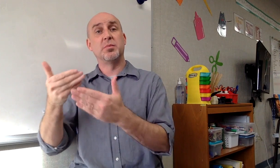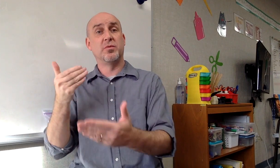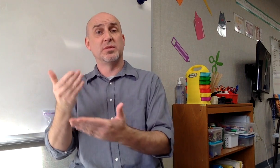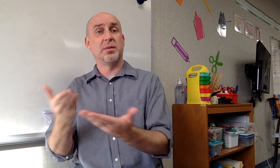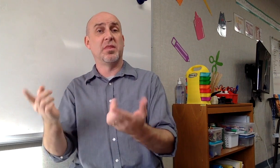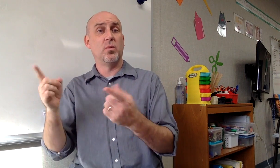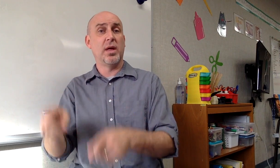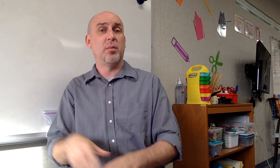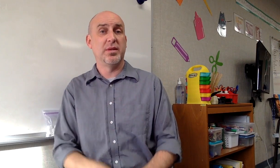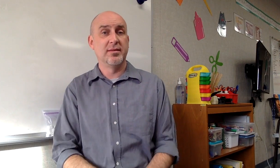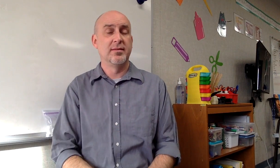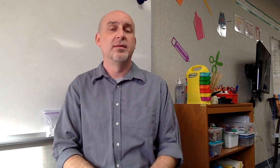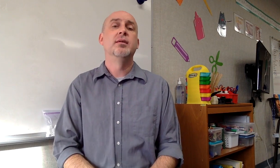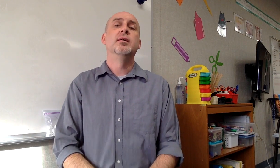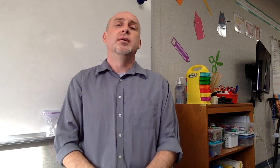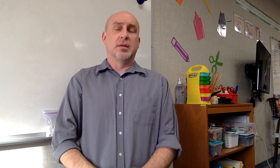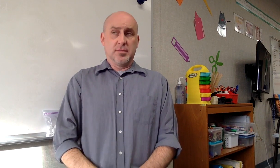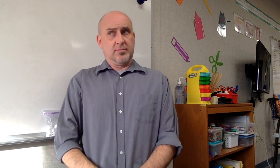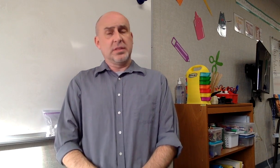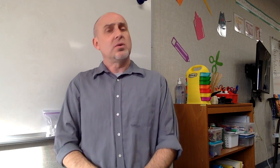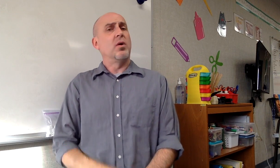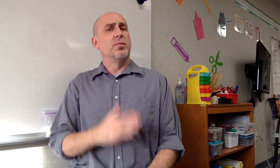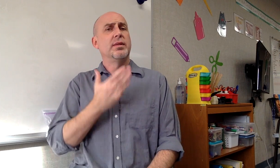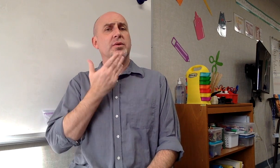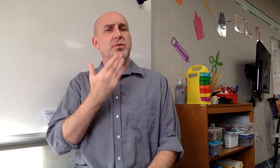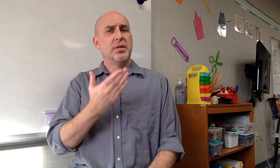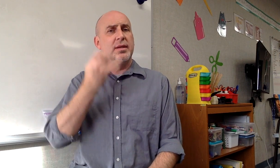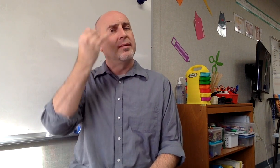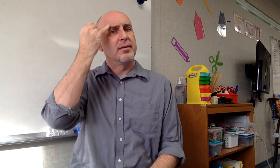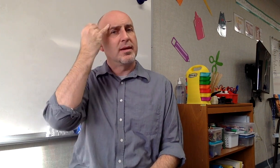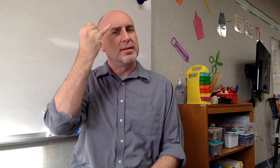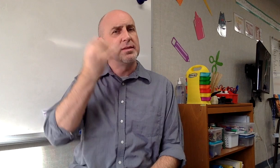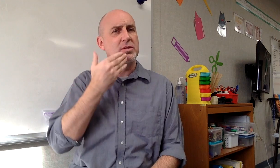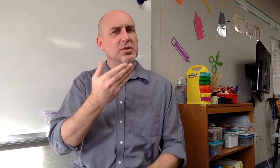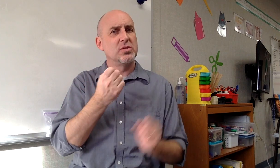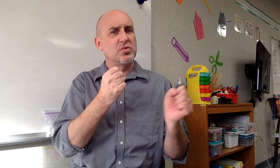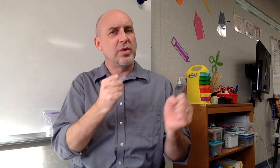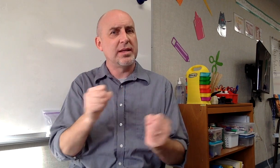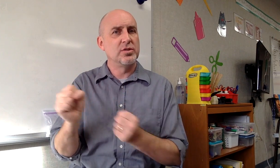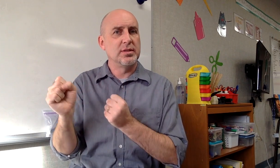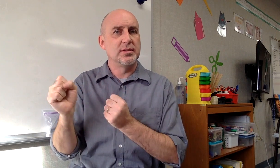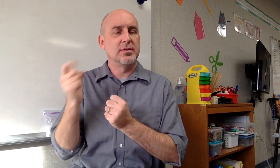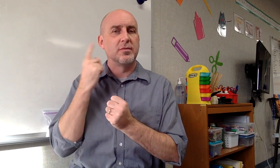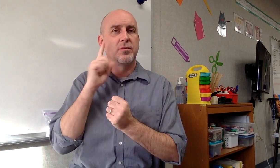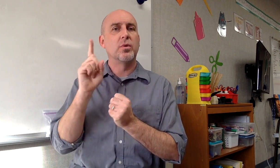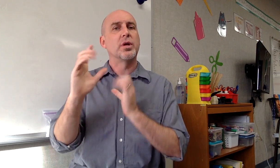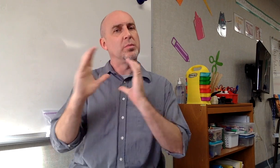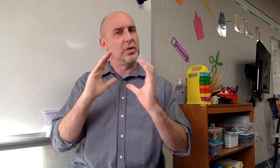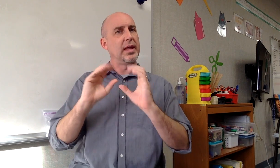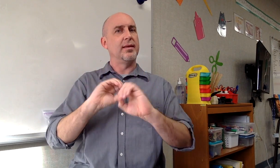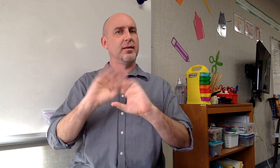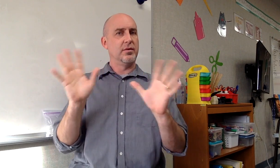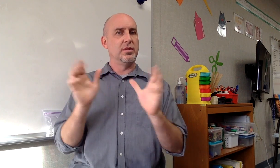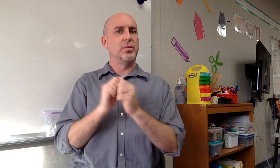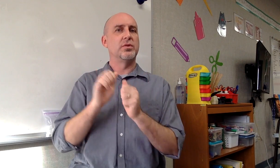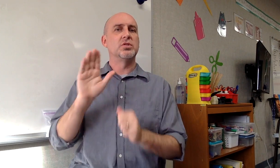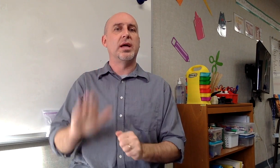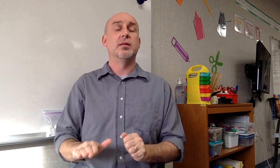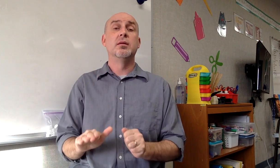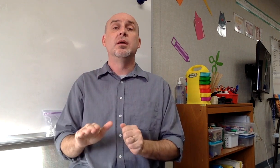before something will happen. These are all really good ideas, good strategies for communicating clearly with your child.